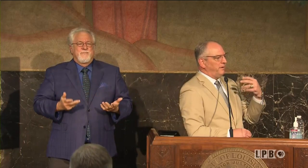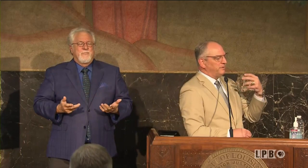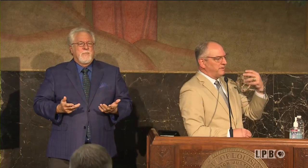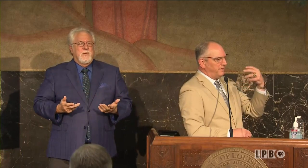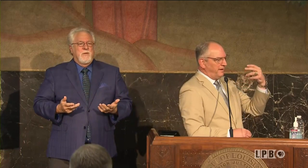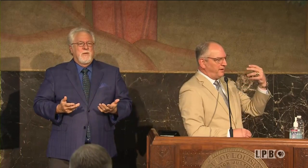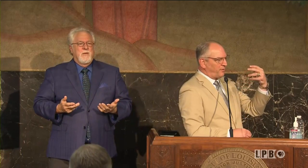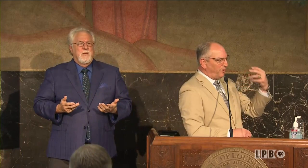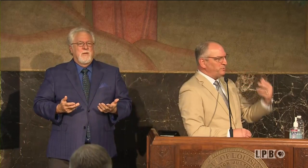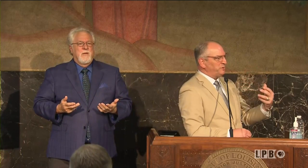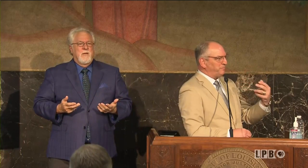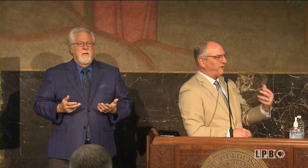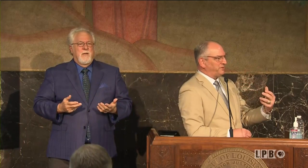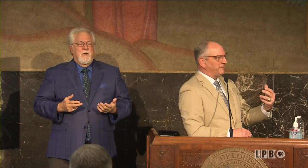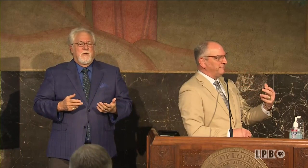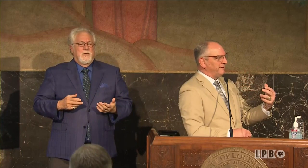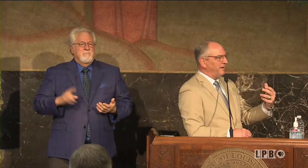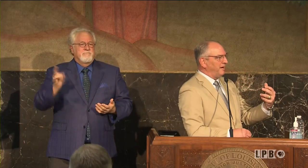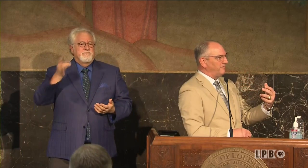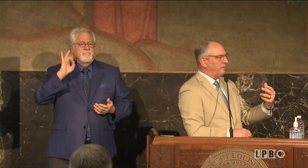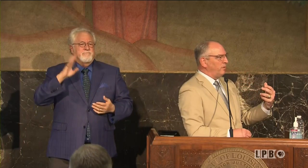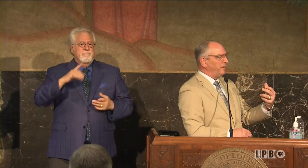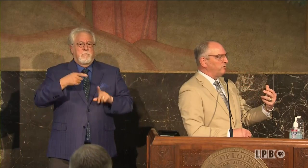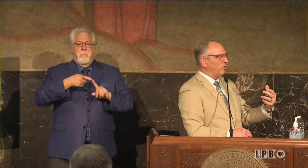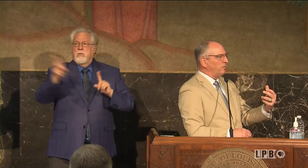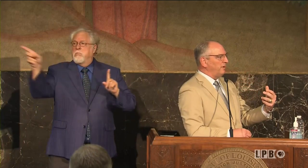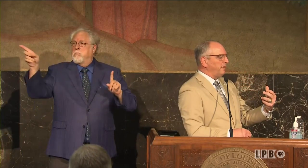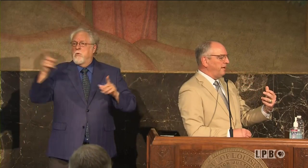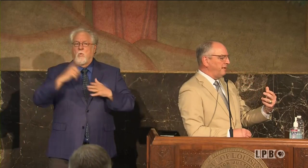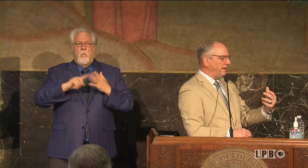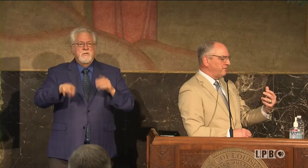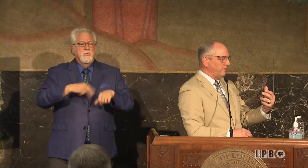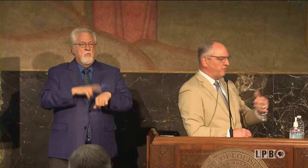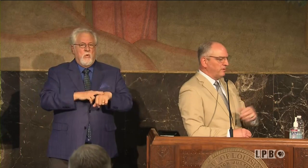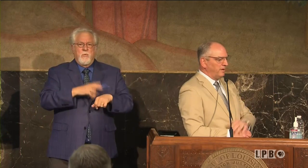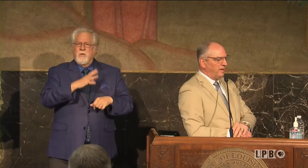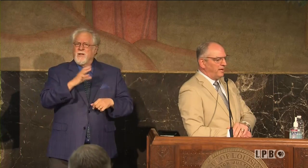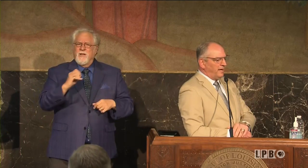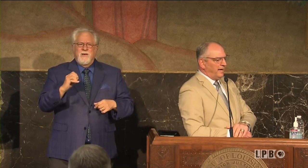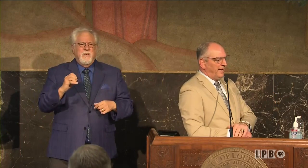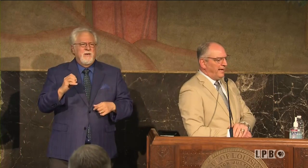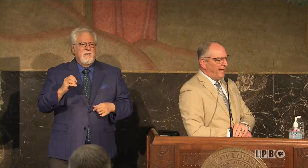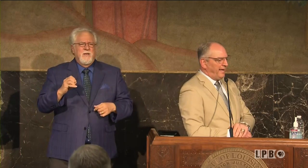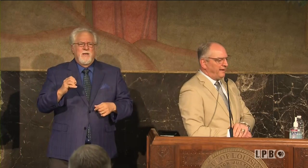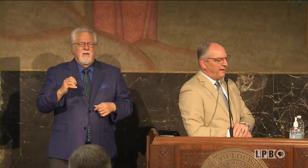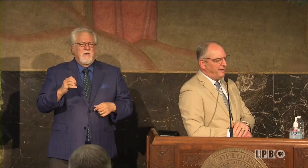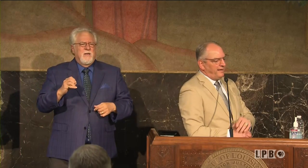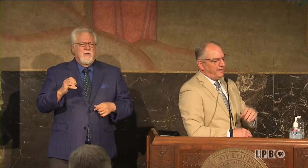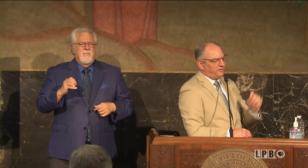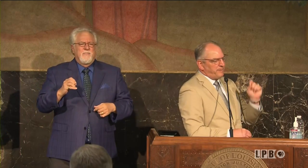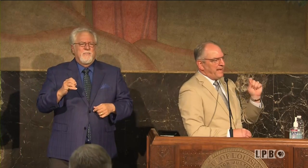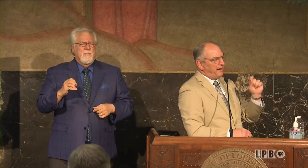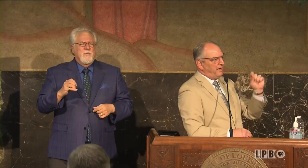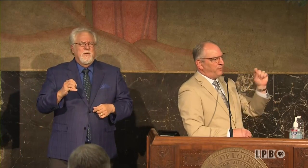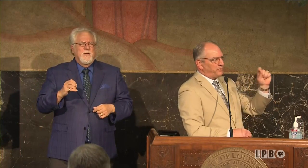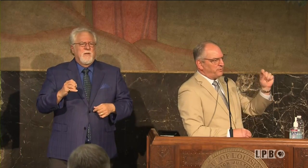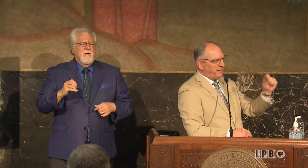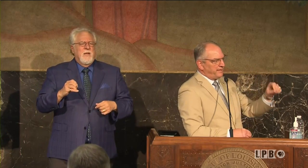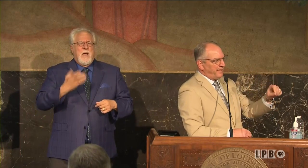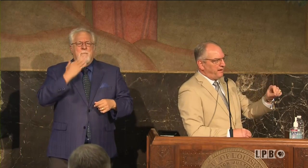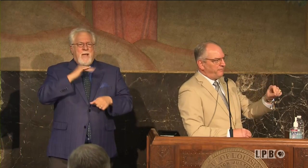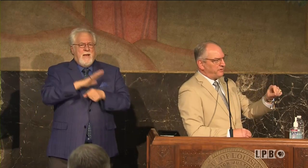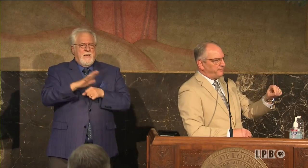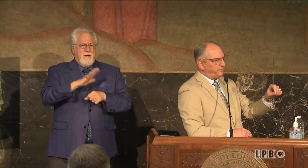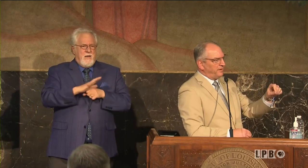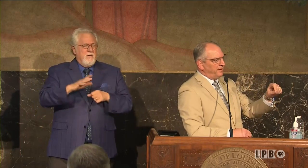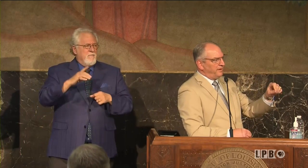It was a gross departure from what is normal and so forth. And it was bad enough with respect to